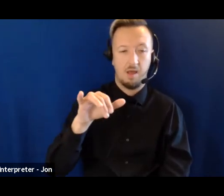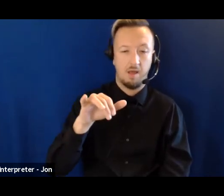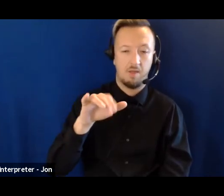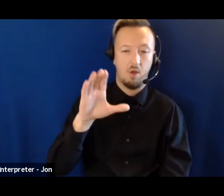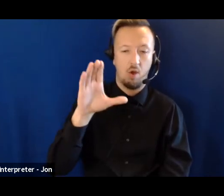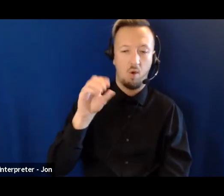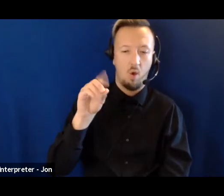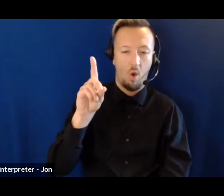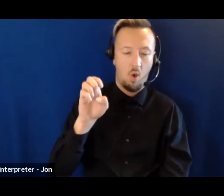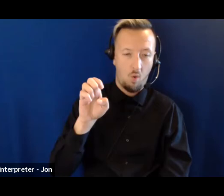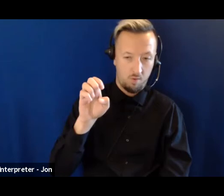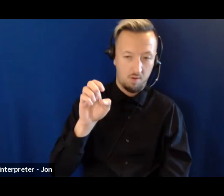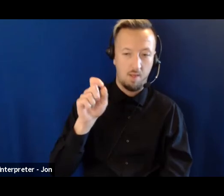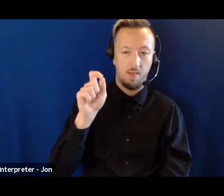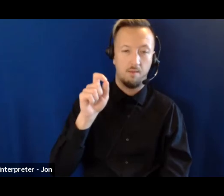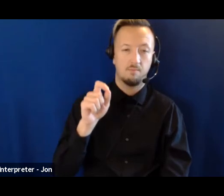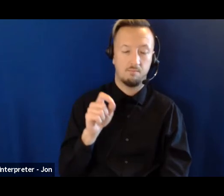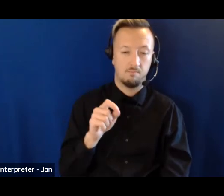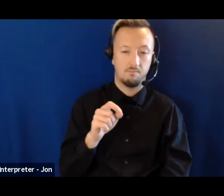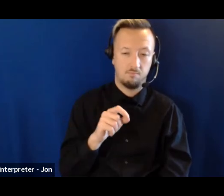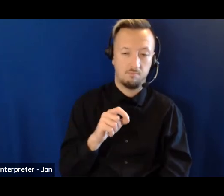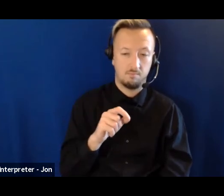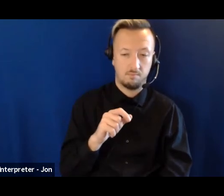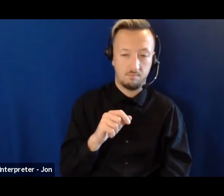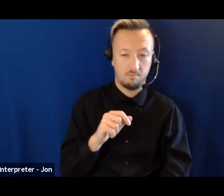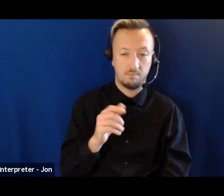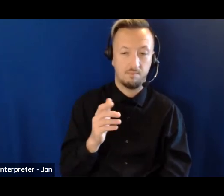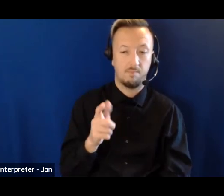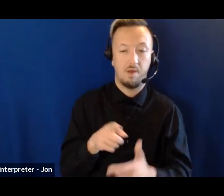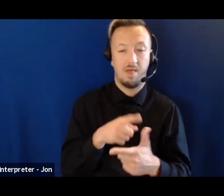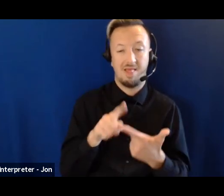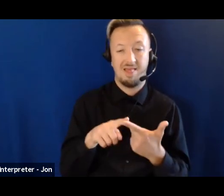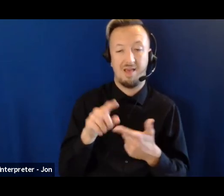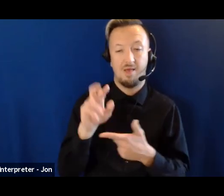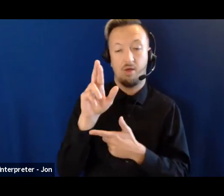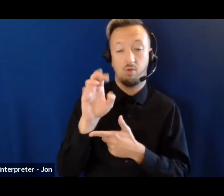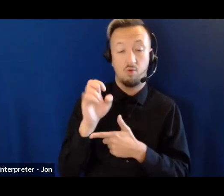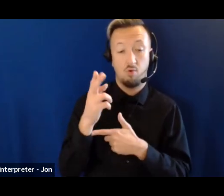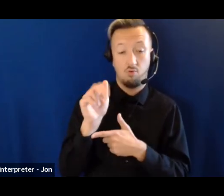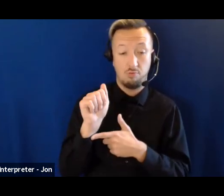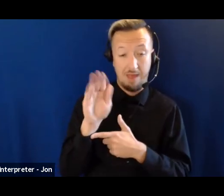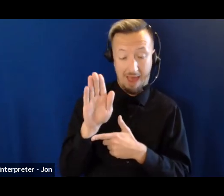1329.14, 15, and 16. And then the Rehab Act is